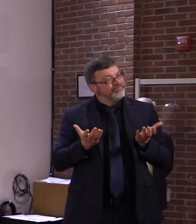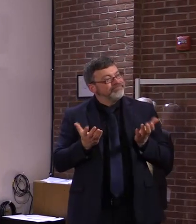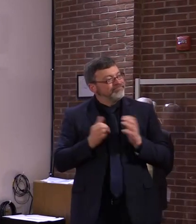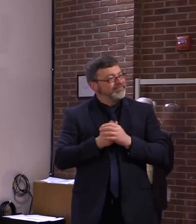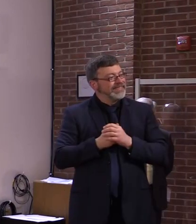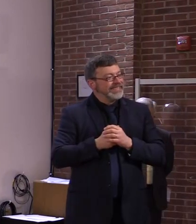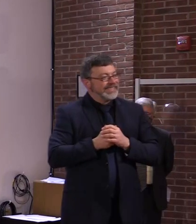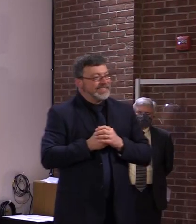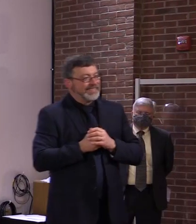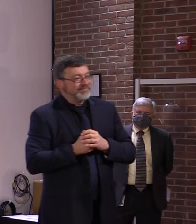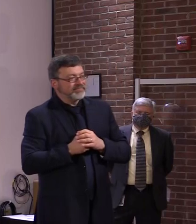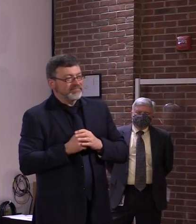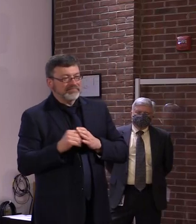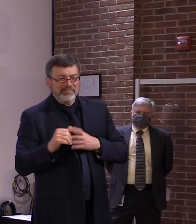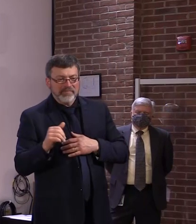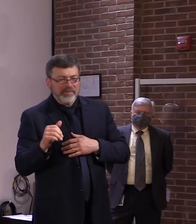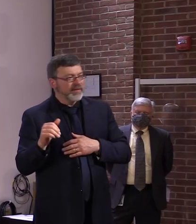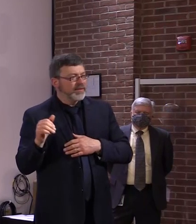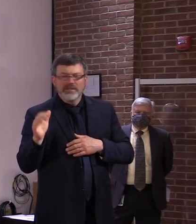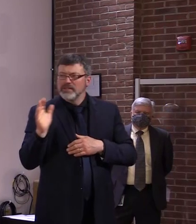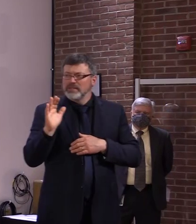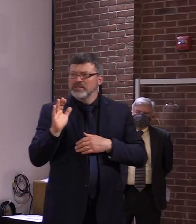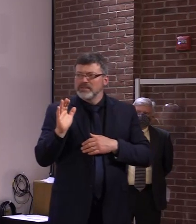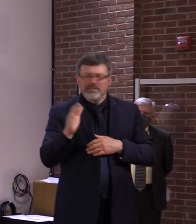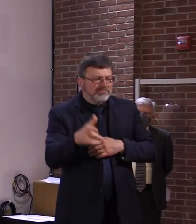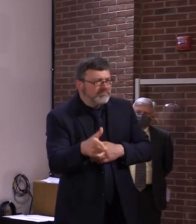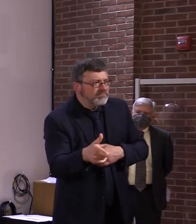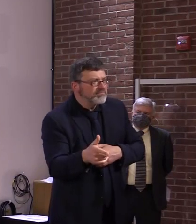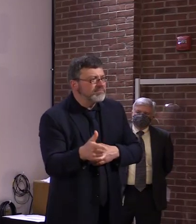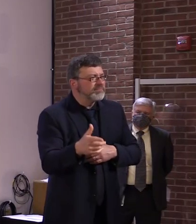Sorry. No, that's it. I mean,